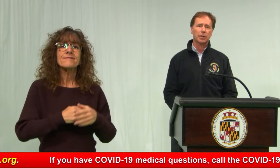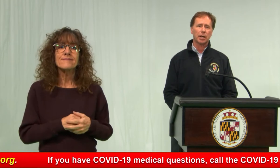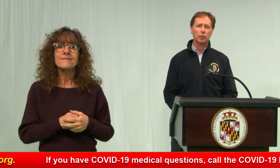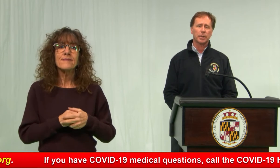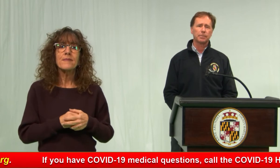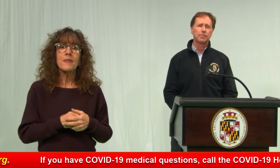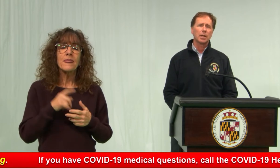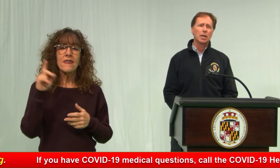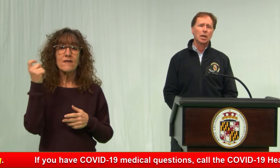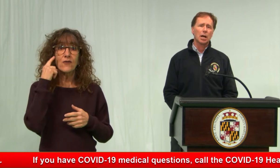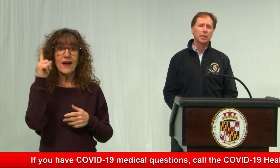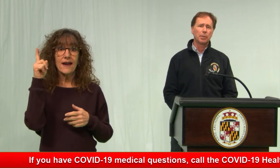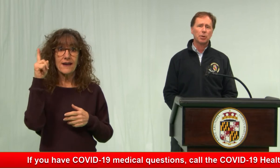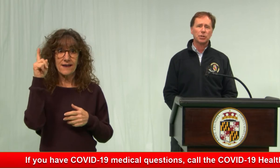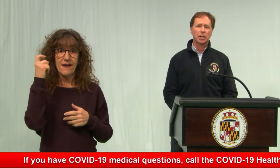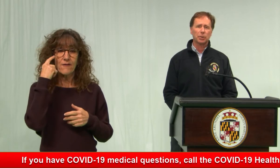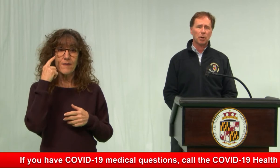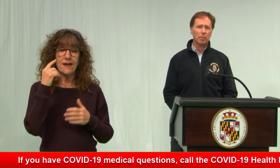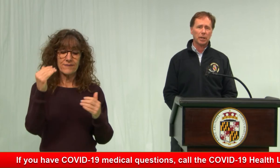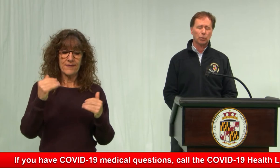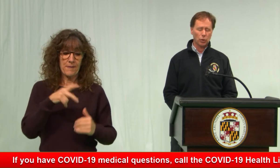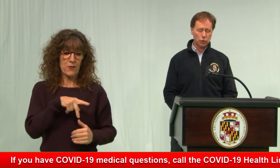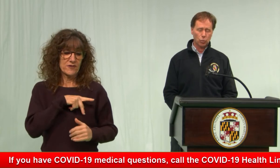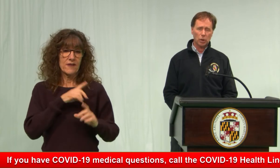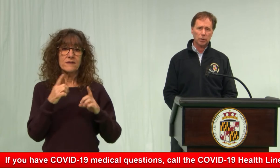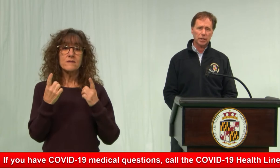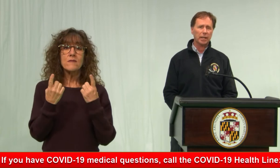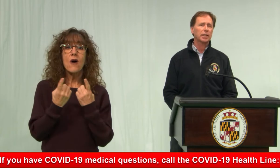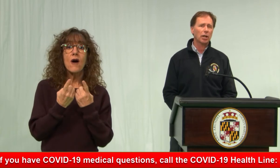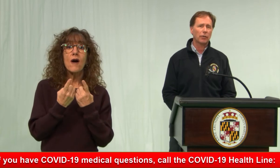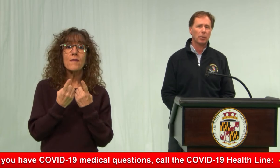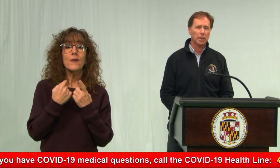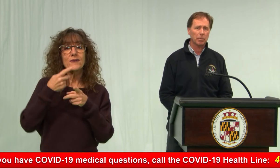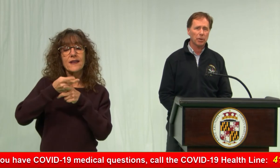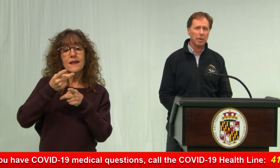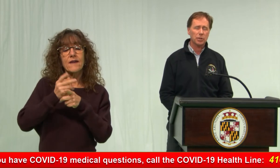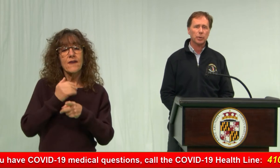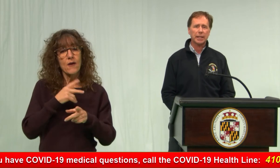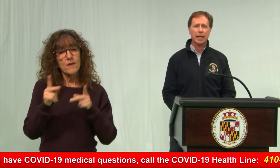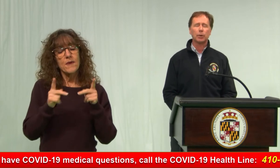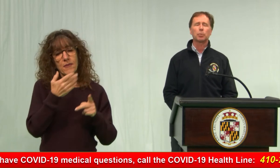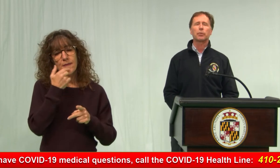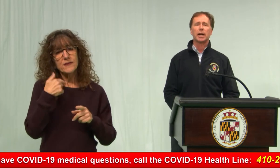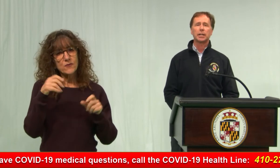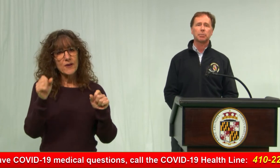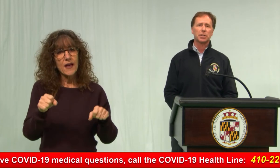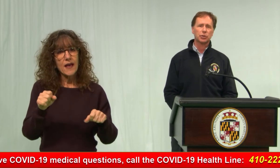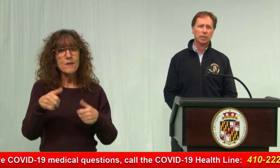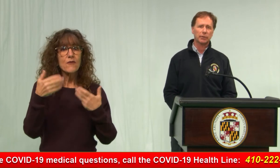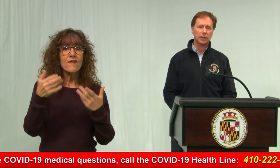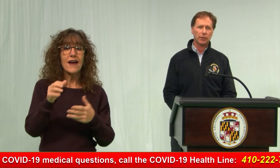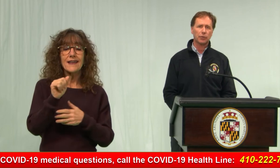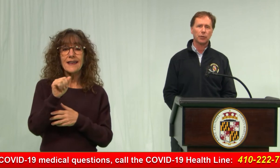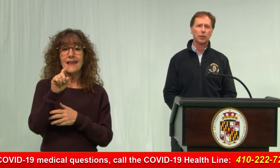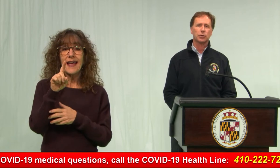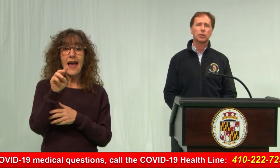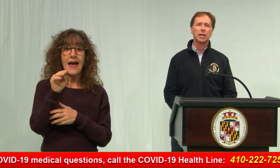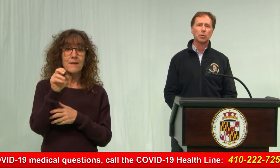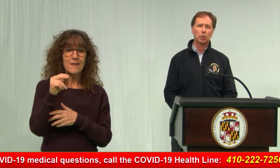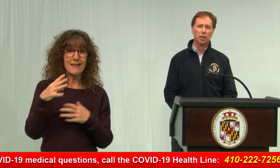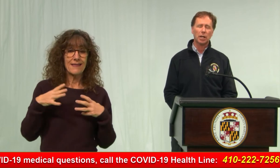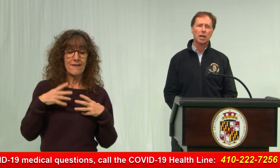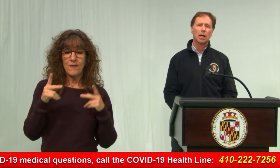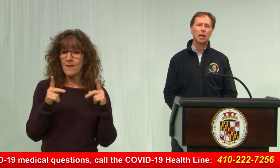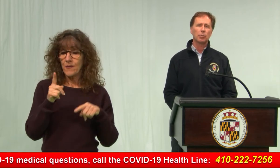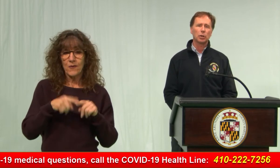in county government. In the personnel department, we're taking care of our people the best we can. We're providing administrative leave for folks who